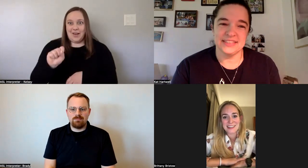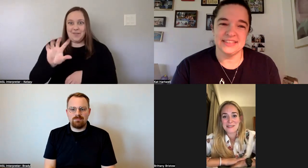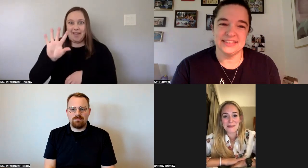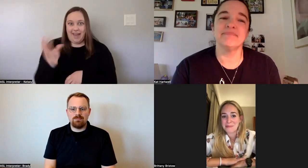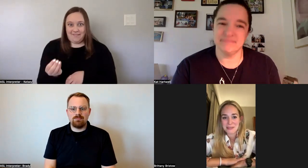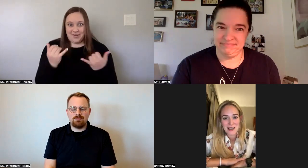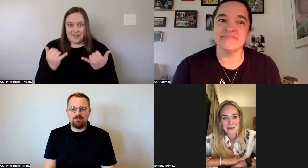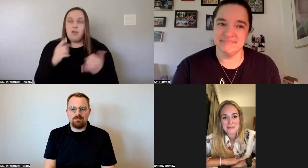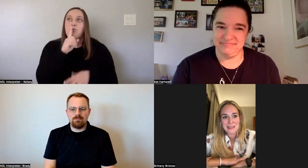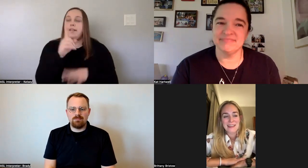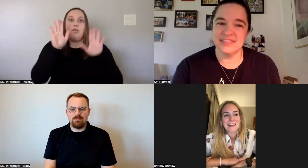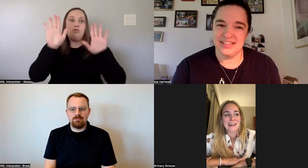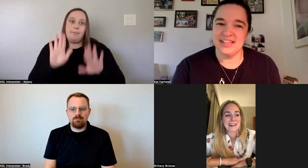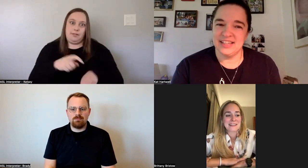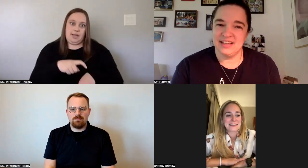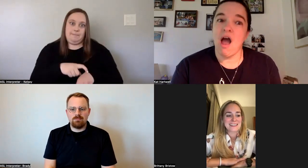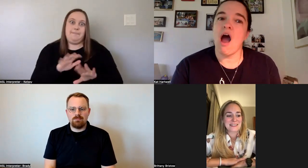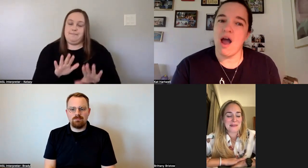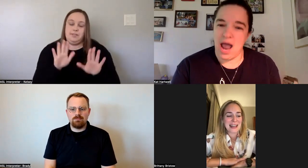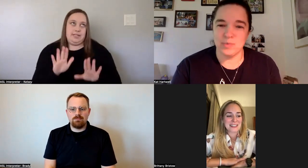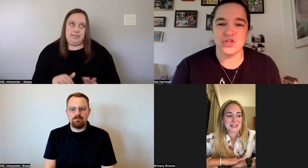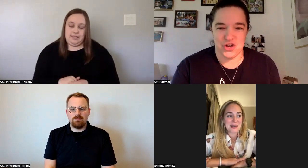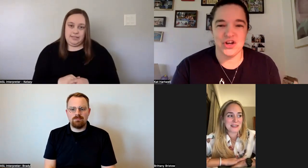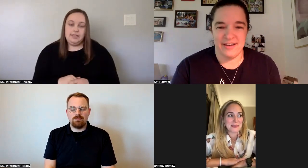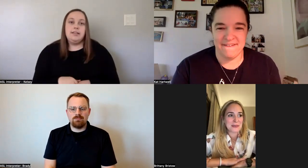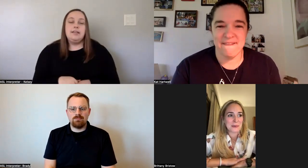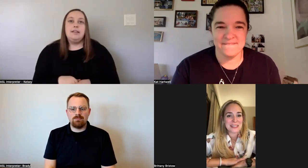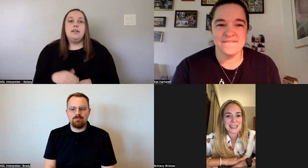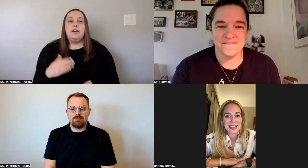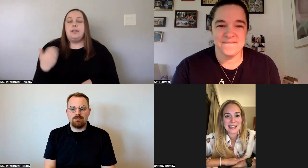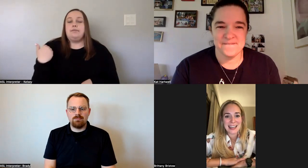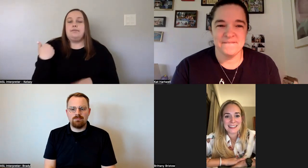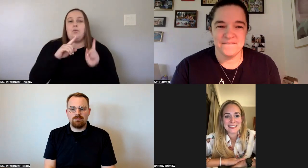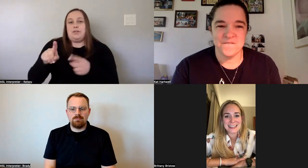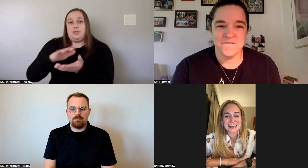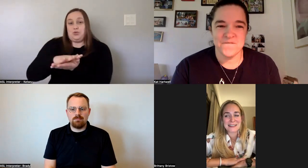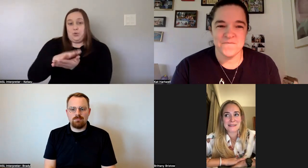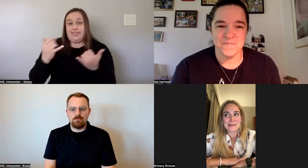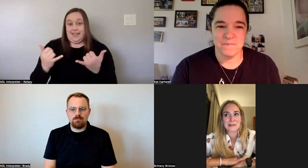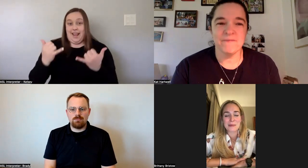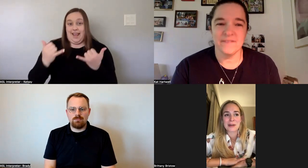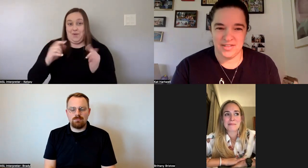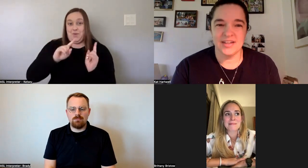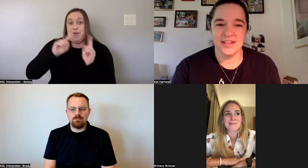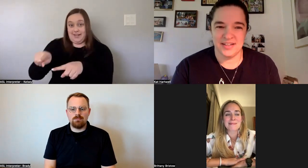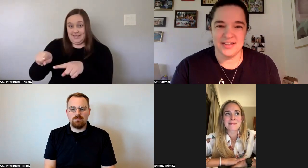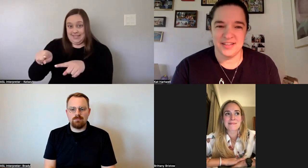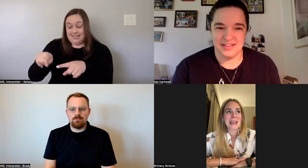having an incredible time. We actually went to a school today and